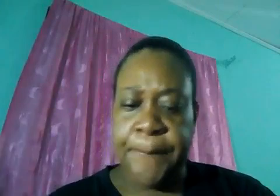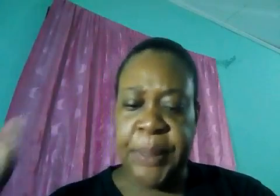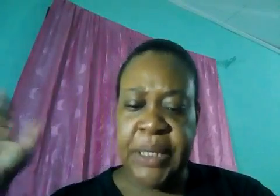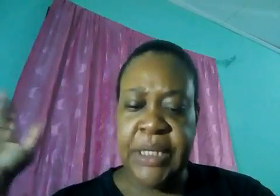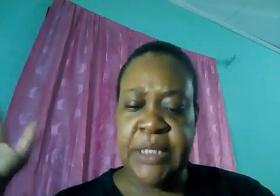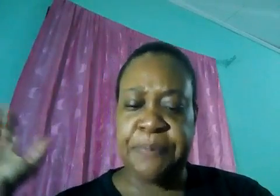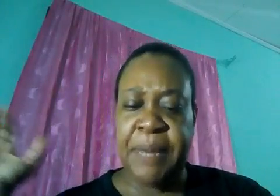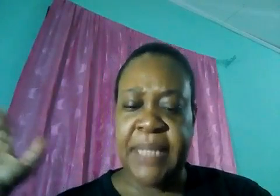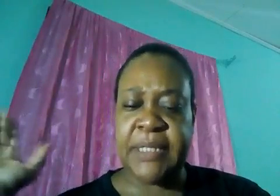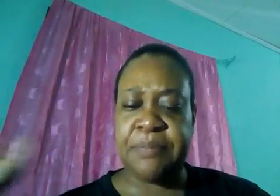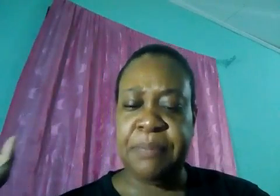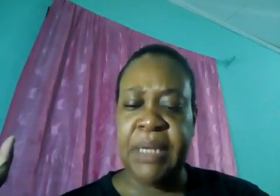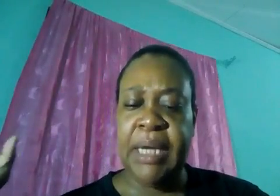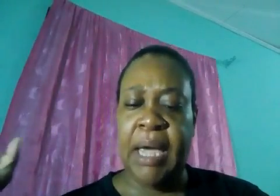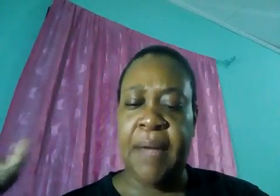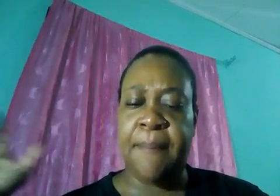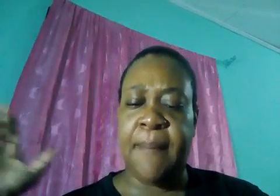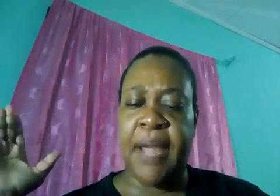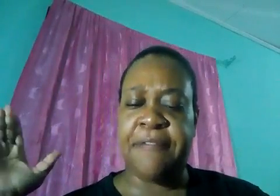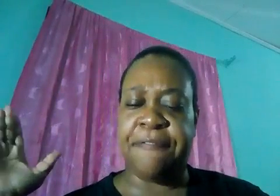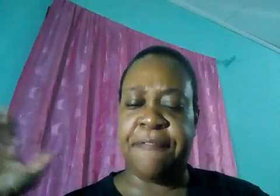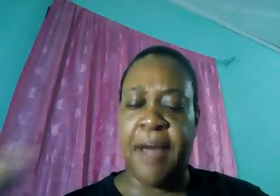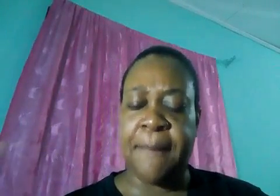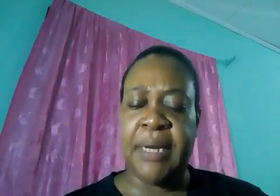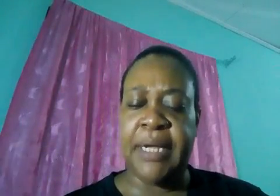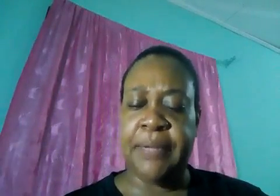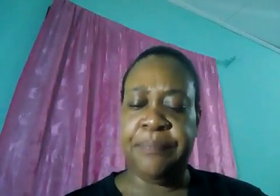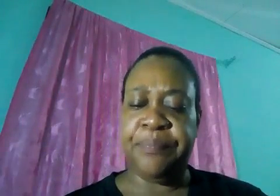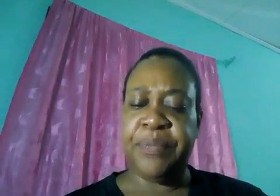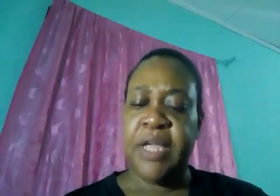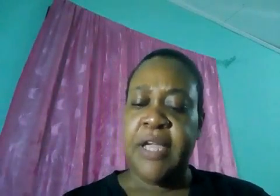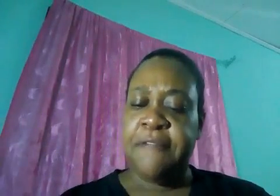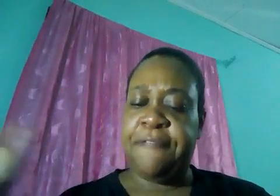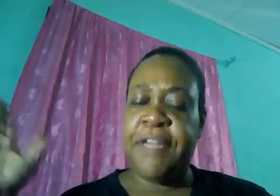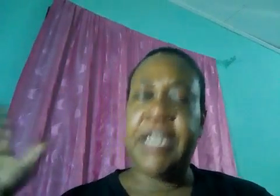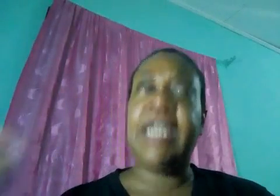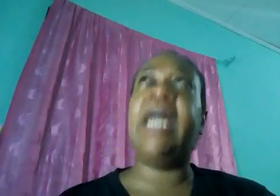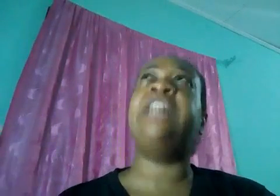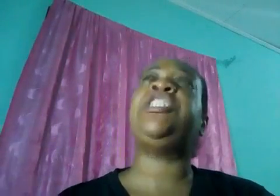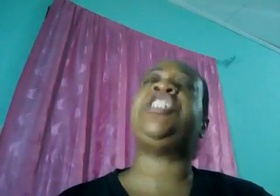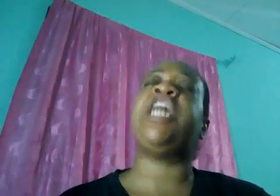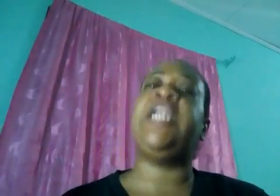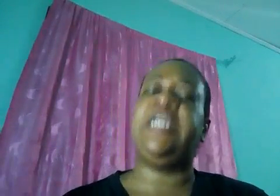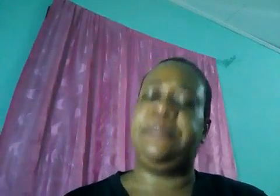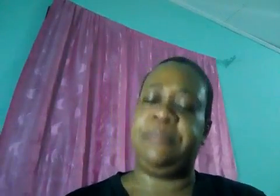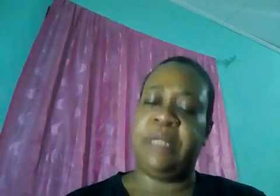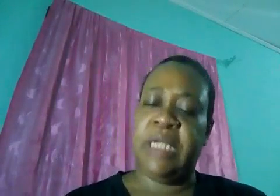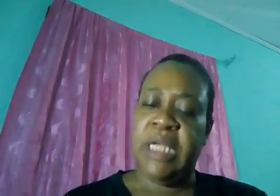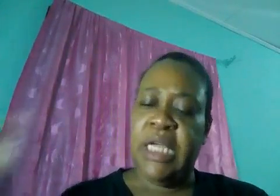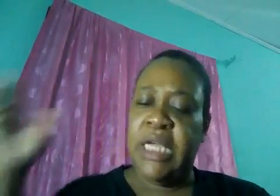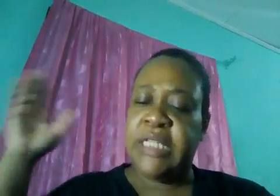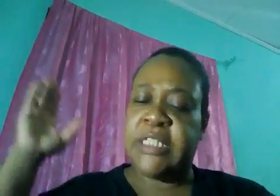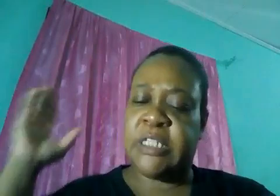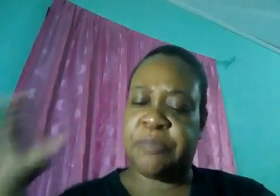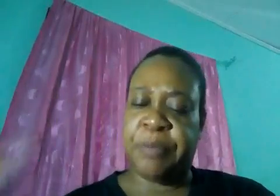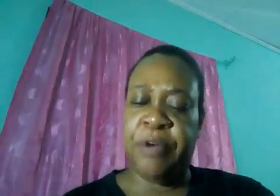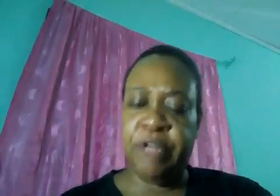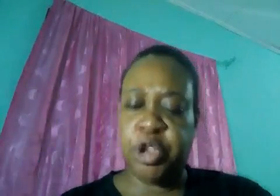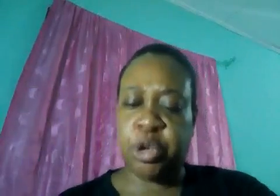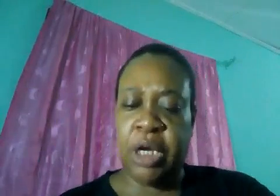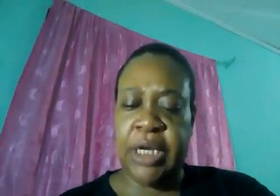please bless me and my family financially, spiritually,